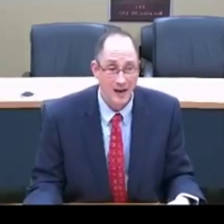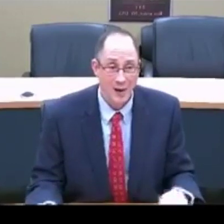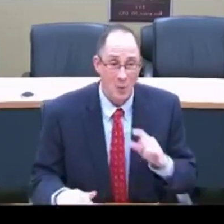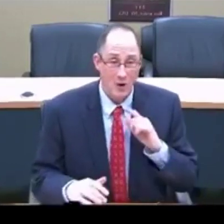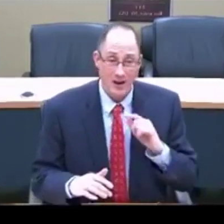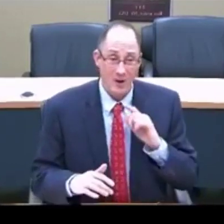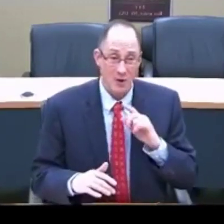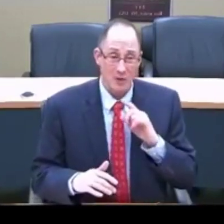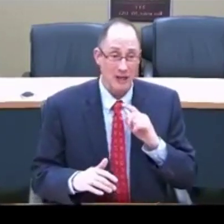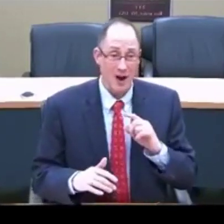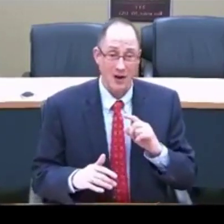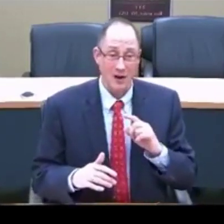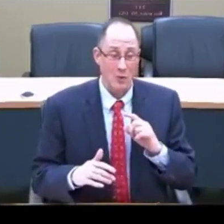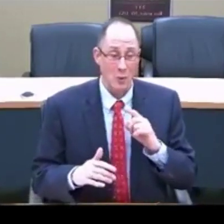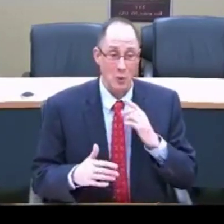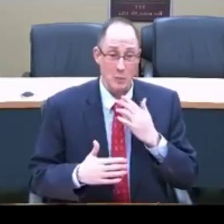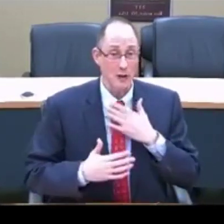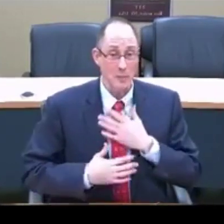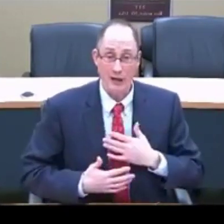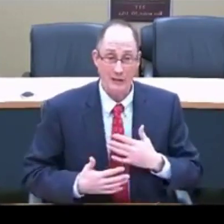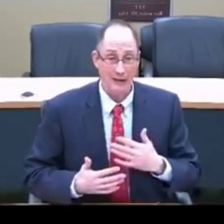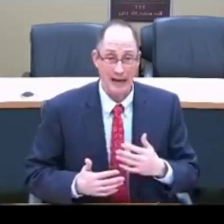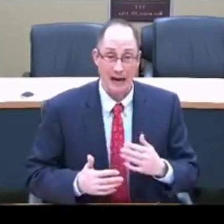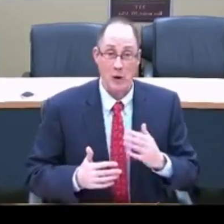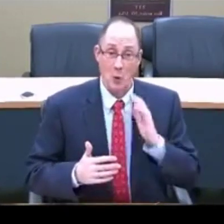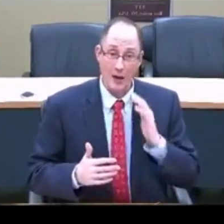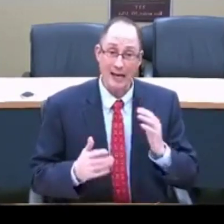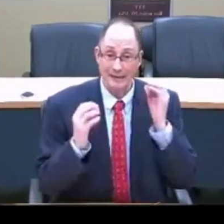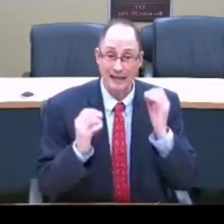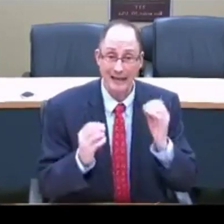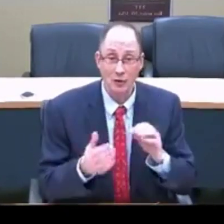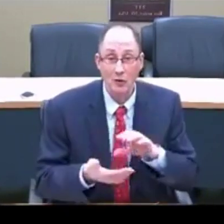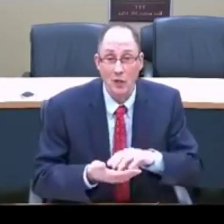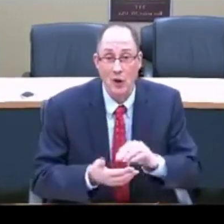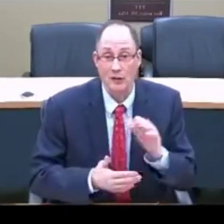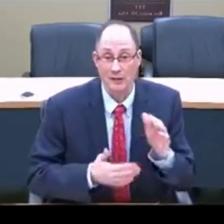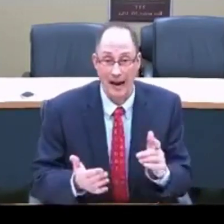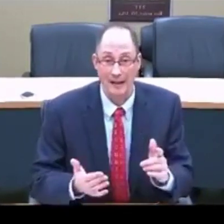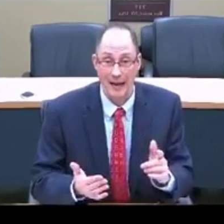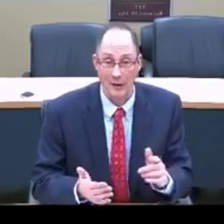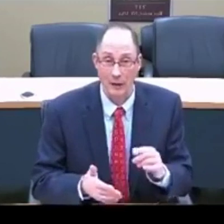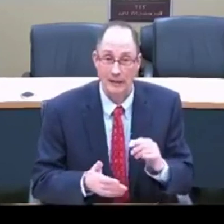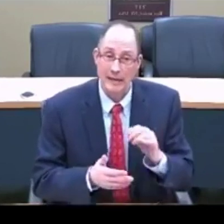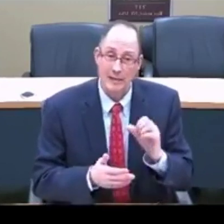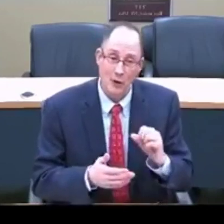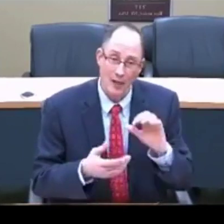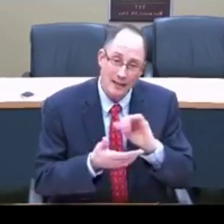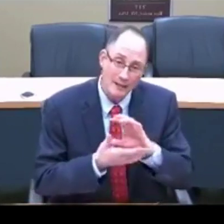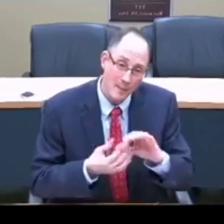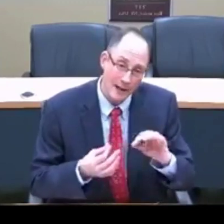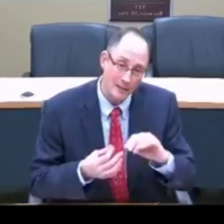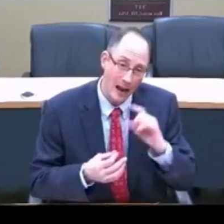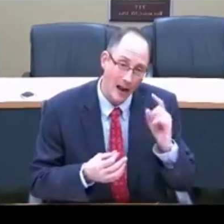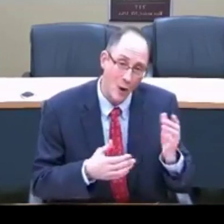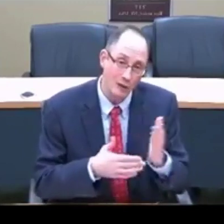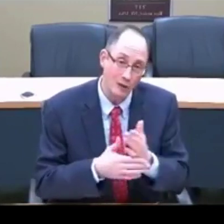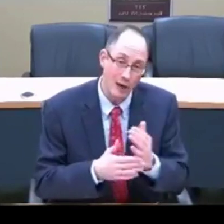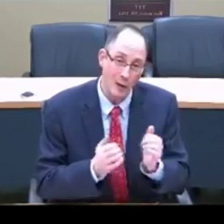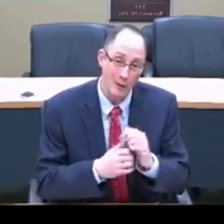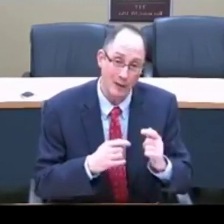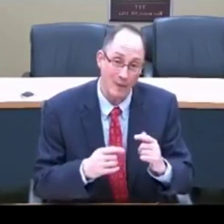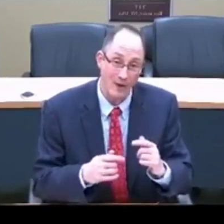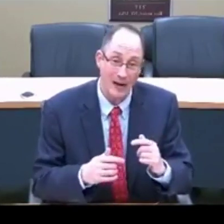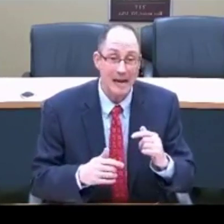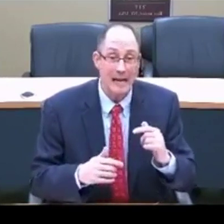you know, we appreciate it. We can teach them to learn sign language. So that's the message I always share